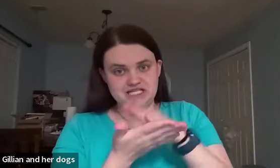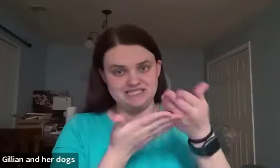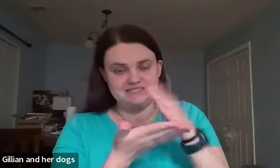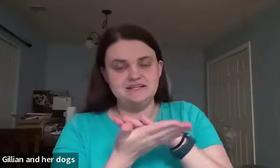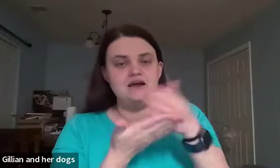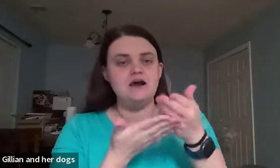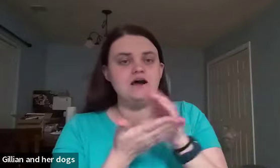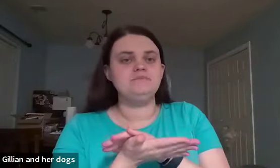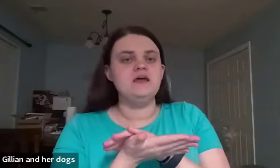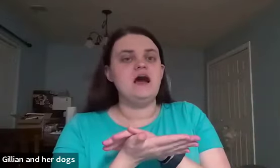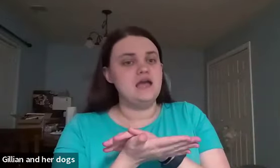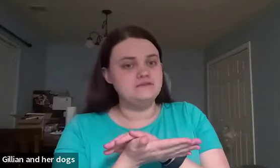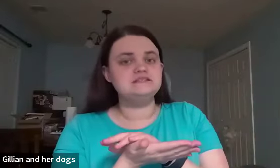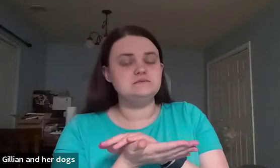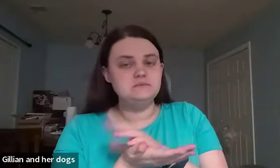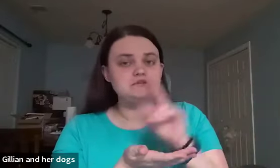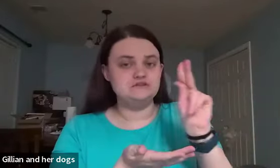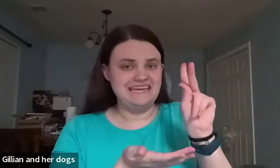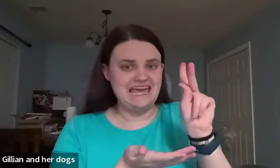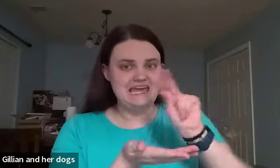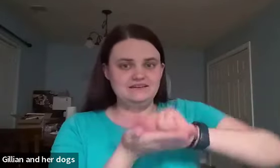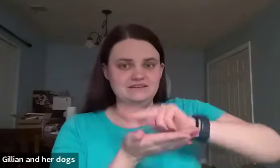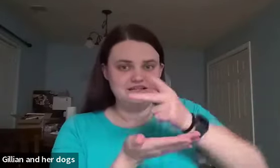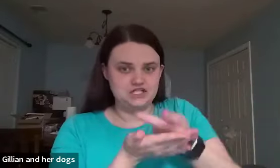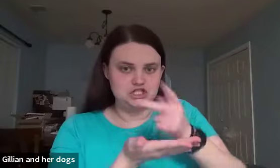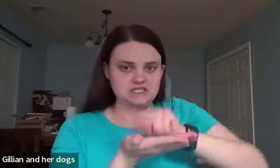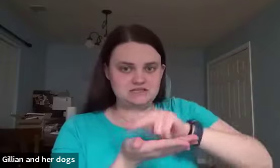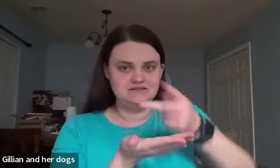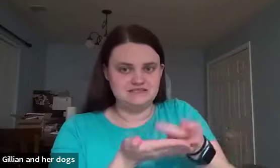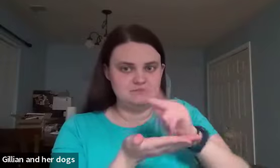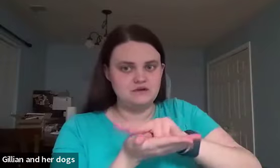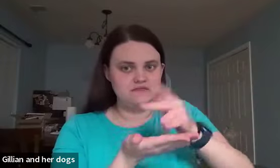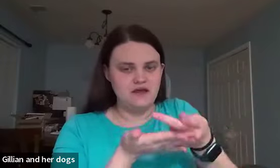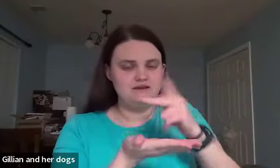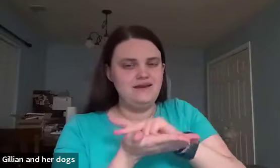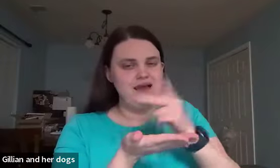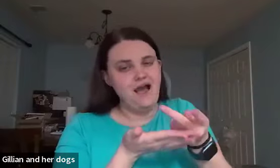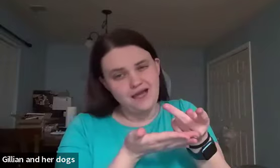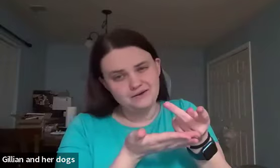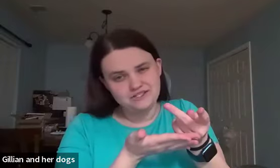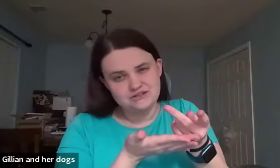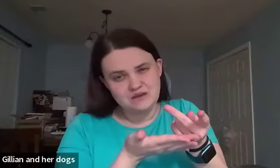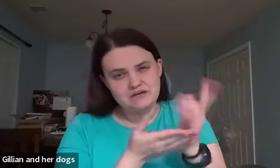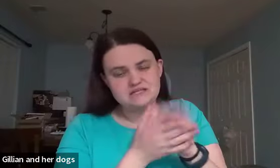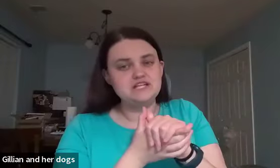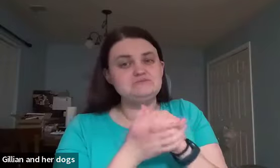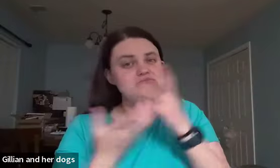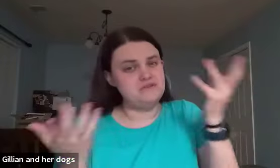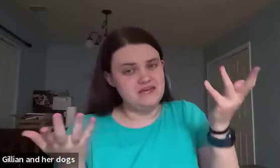kitchen. I have seen some people use a K, kitchen, to separate that. I don't use that one as much, but that